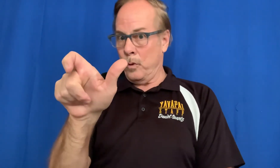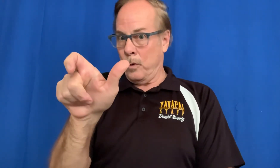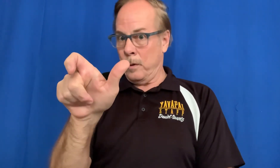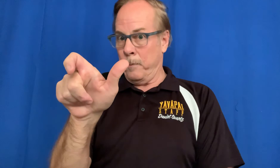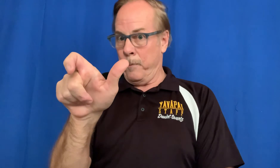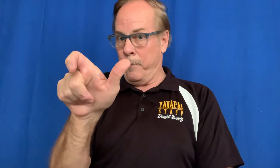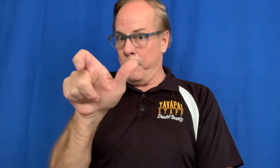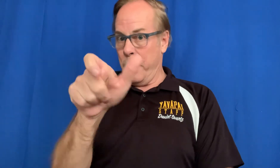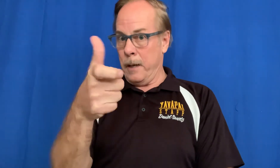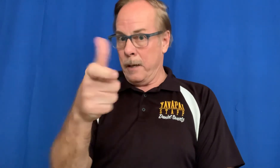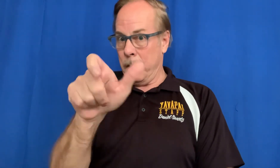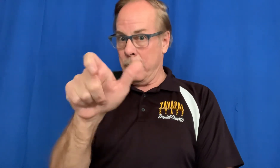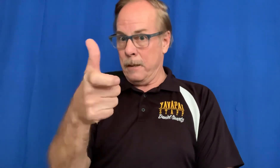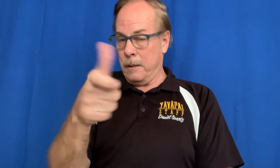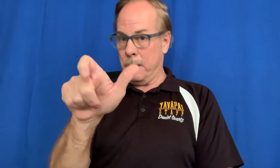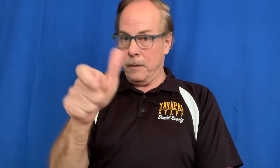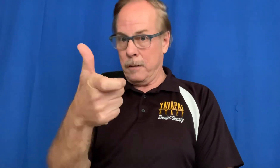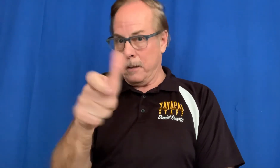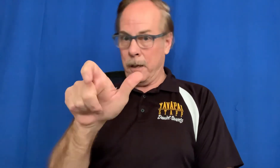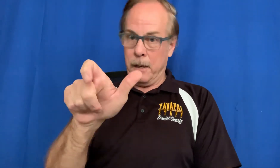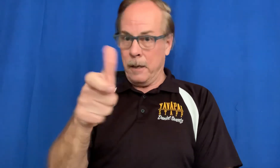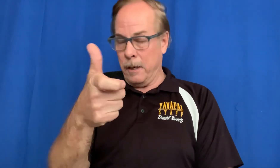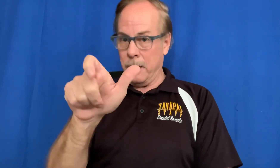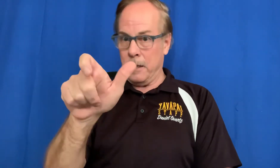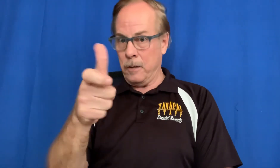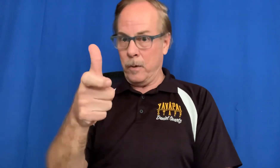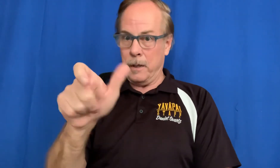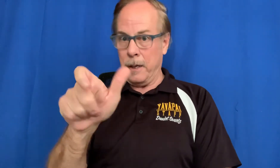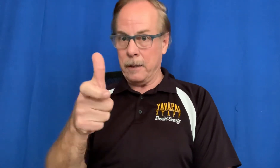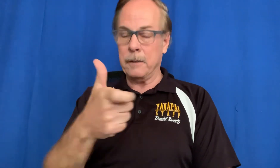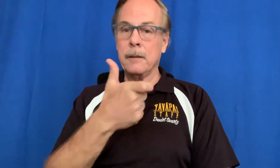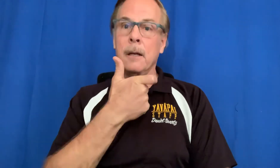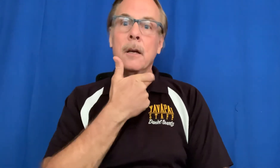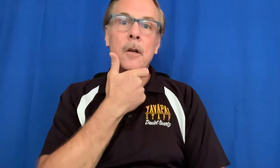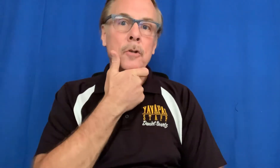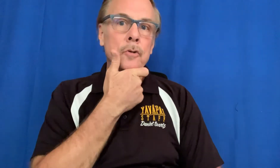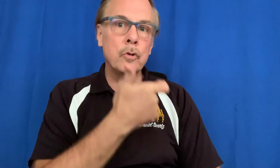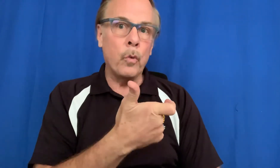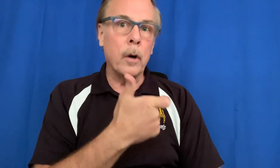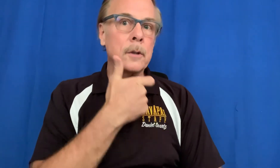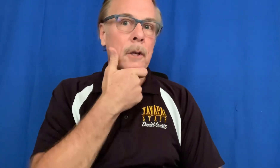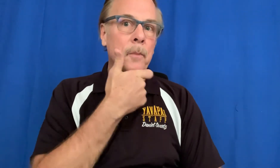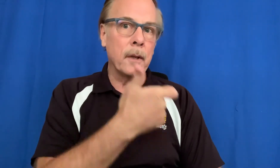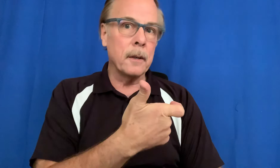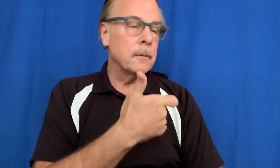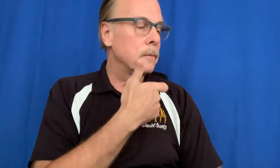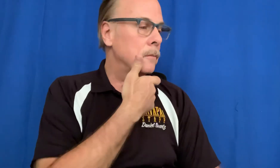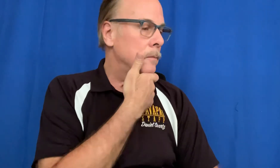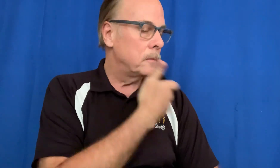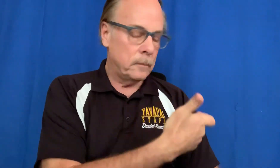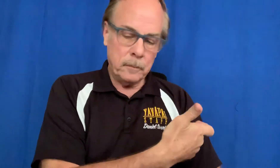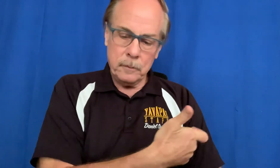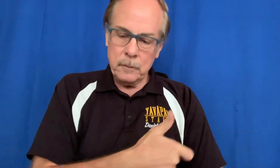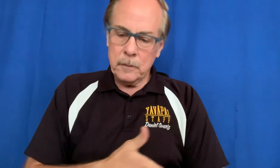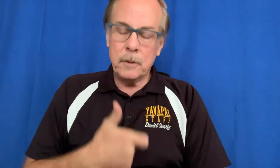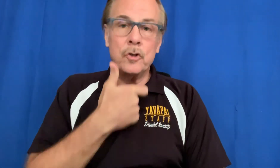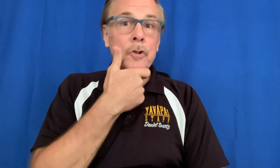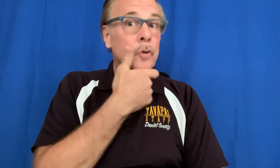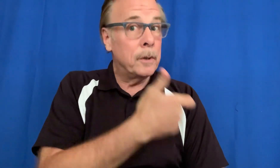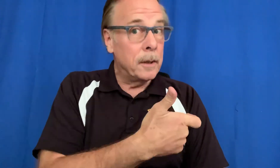you're bent. A hand with an X, to watch something. To see